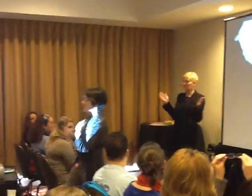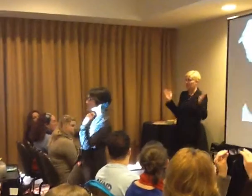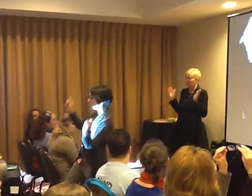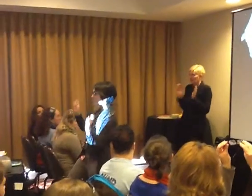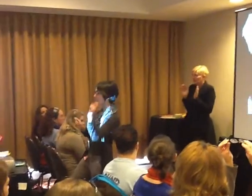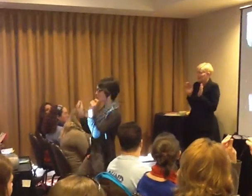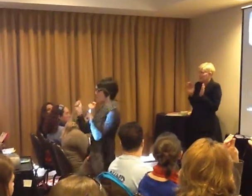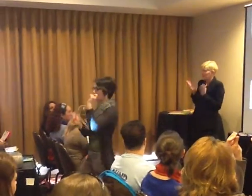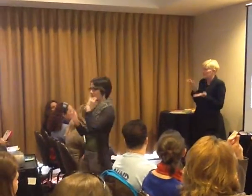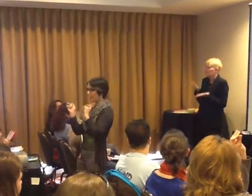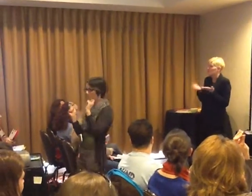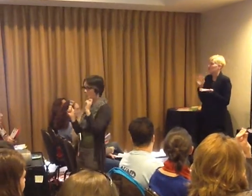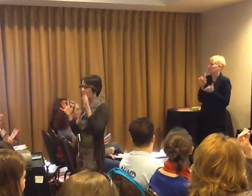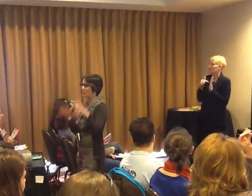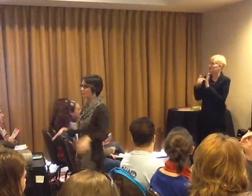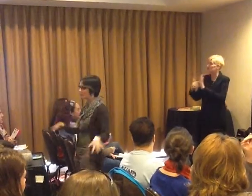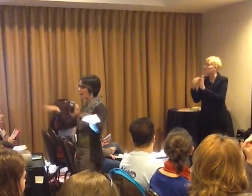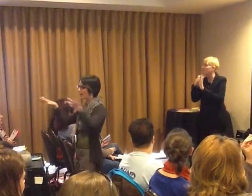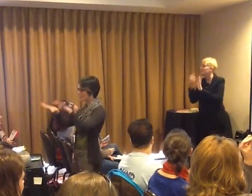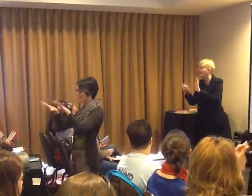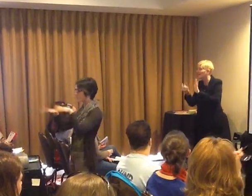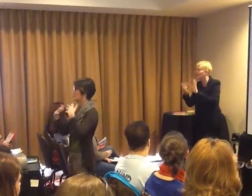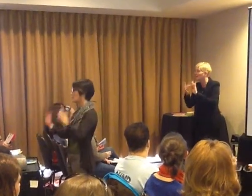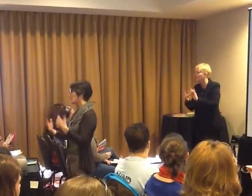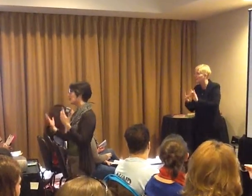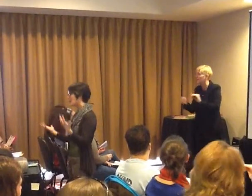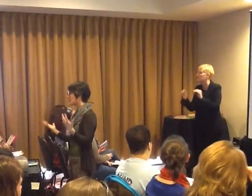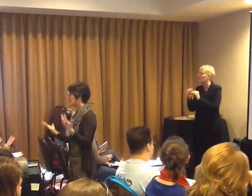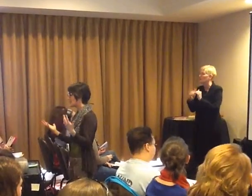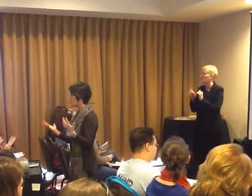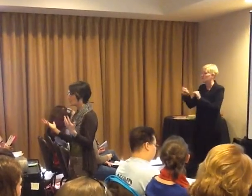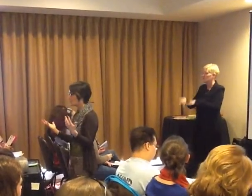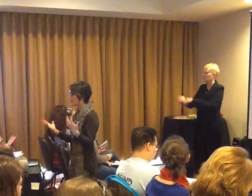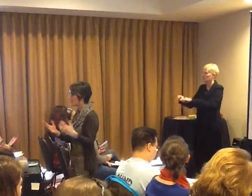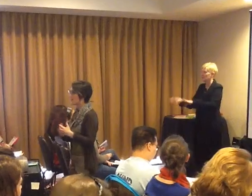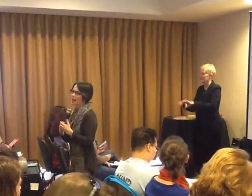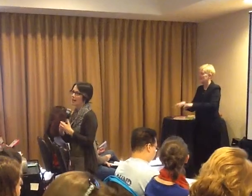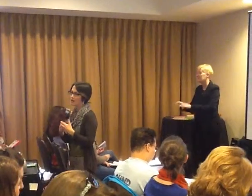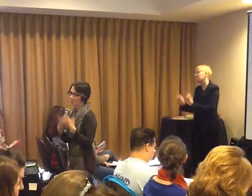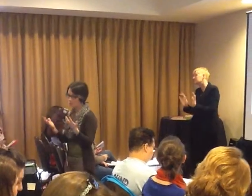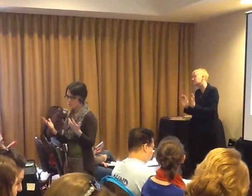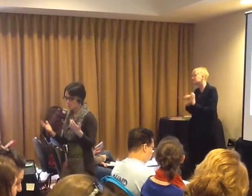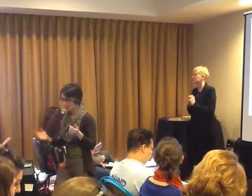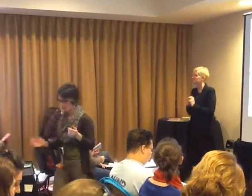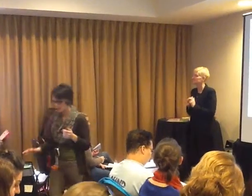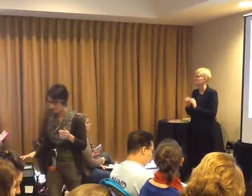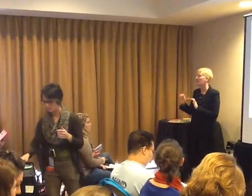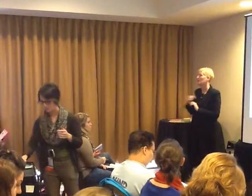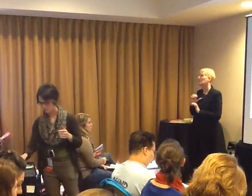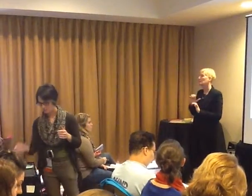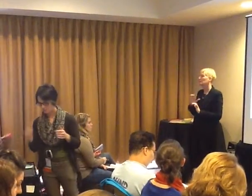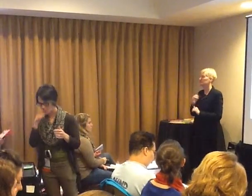may just end up being kind of a show and tell more than you guys actually doing the activities, but we'll do our